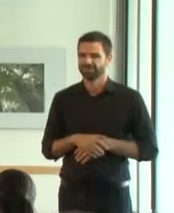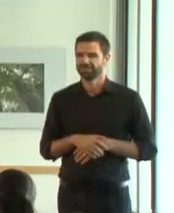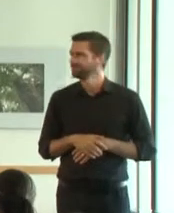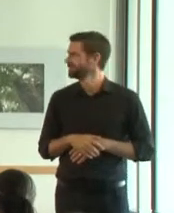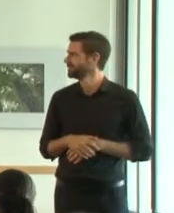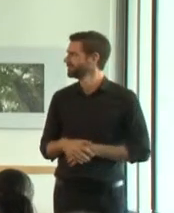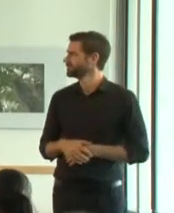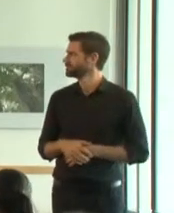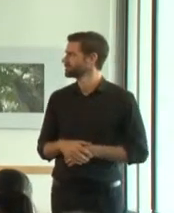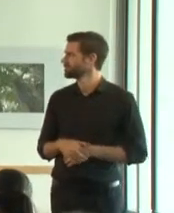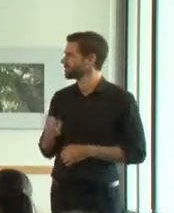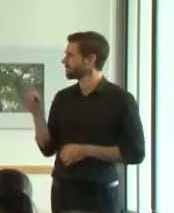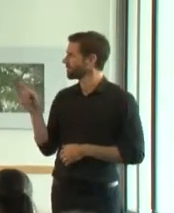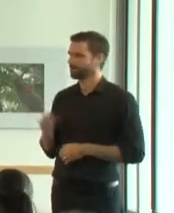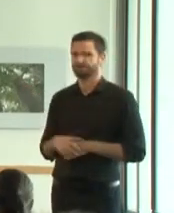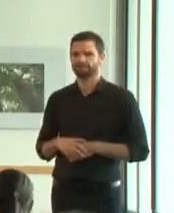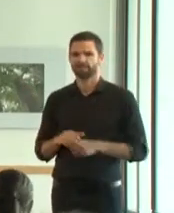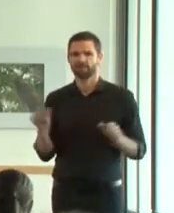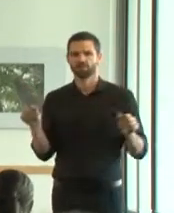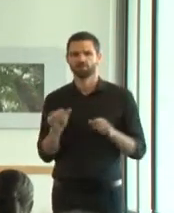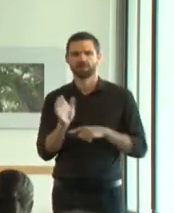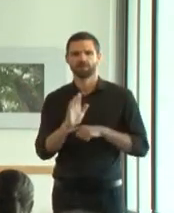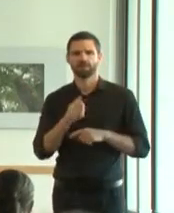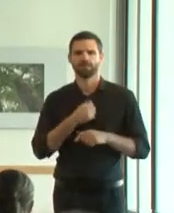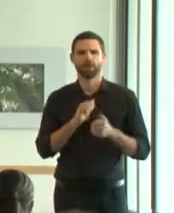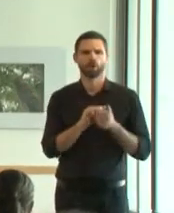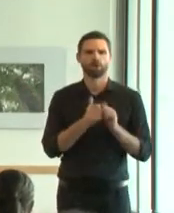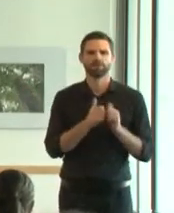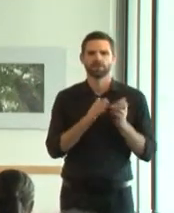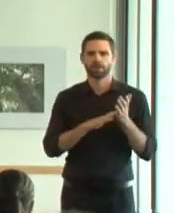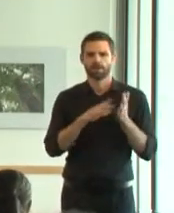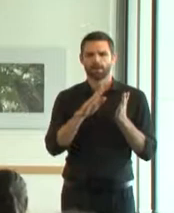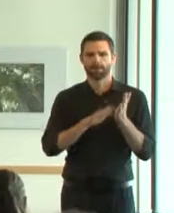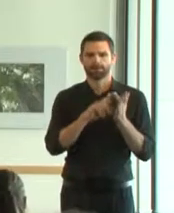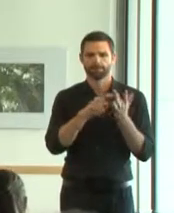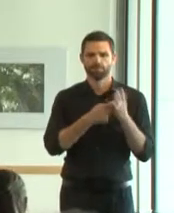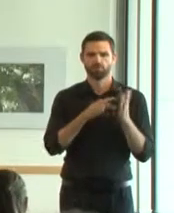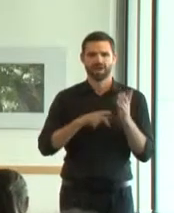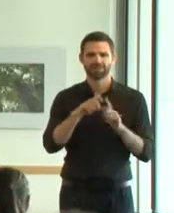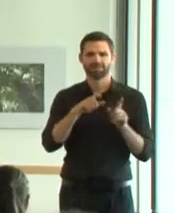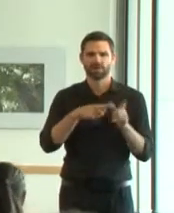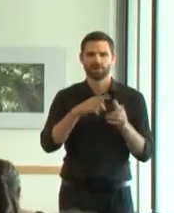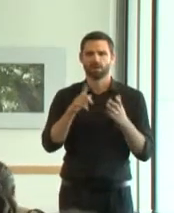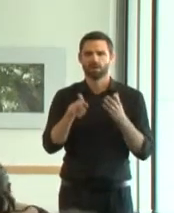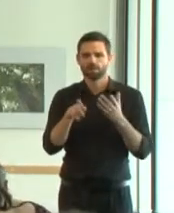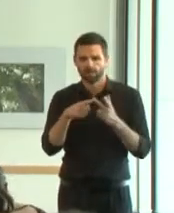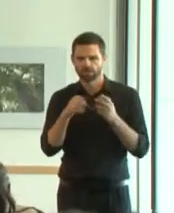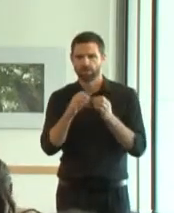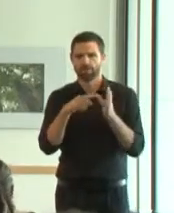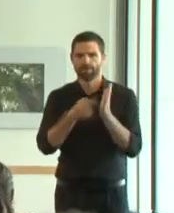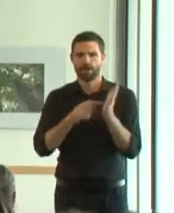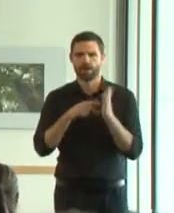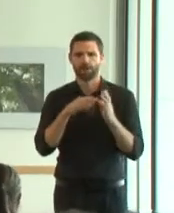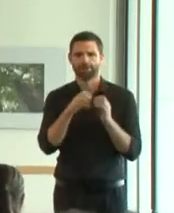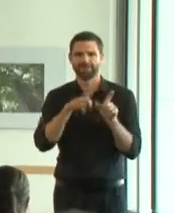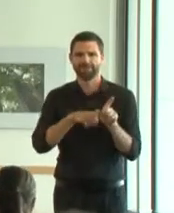Well, this is a still from a little movie that two of my colleagues, Miranda and Barnaby, have made in the last week, which is playing on our stand out there in the hall. So go and have a look at this because it's quite